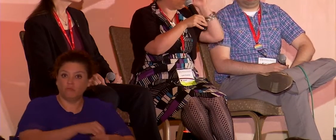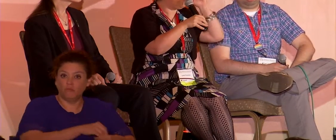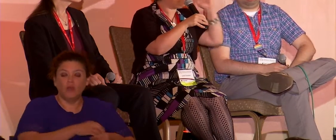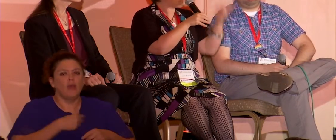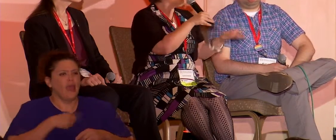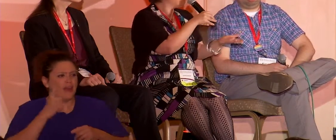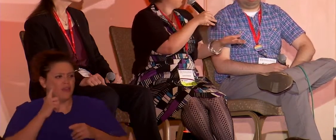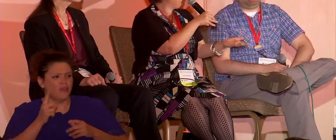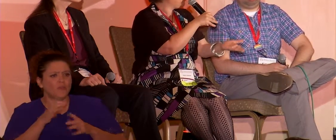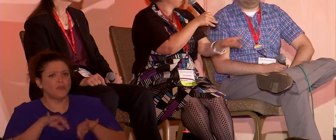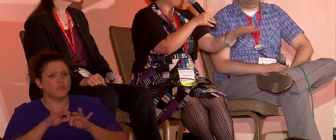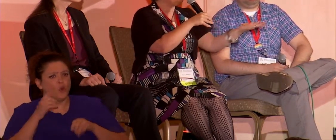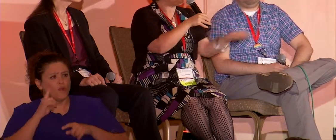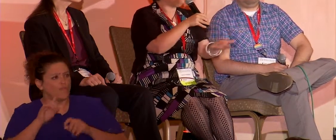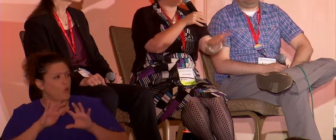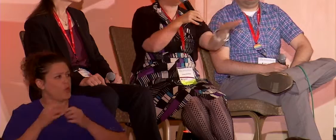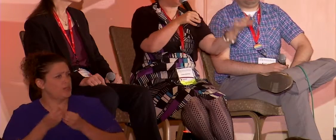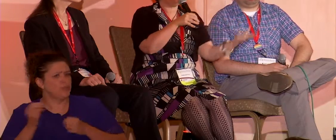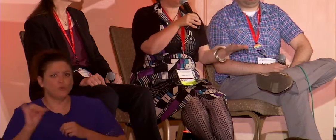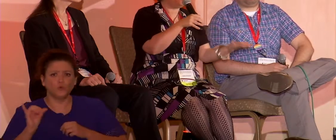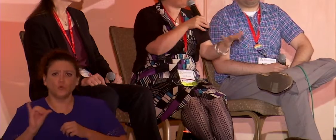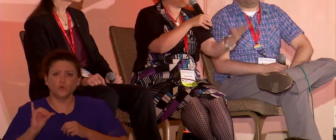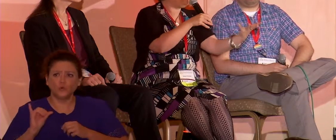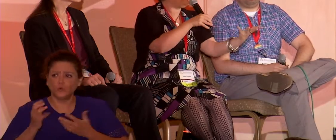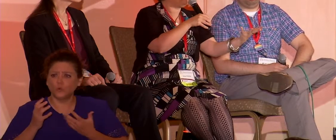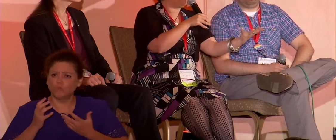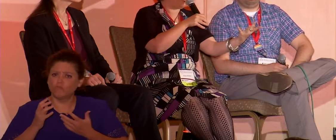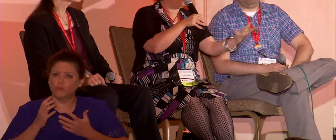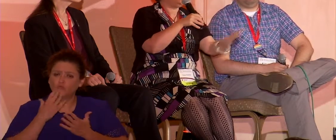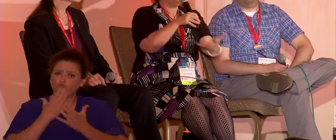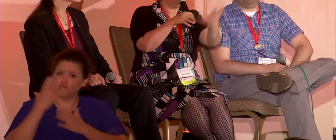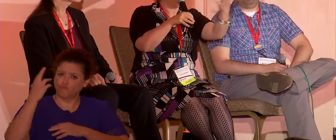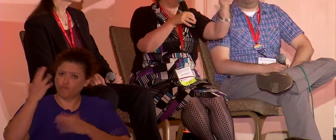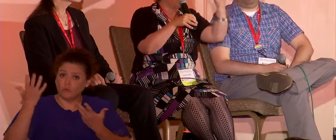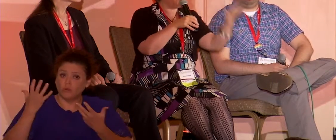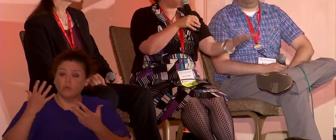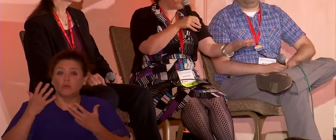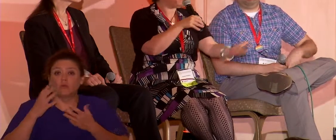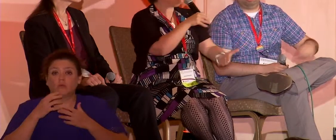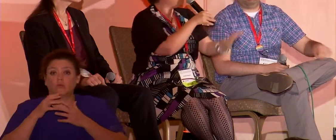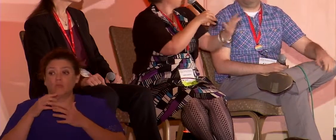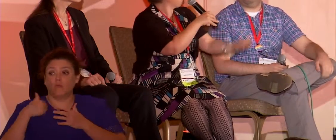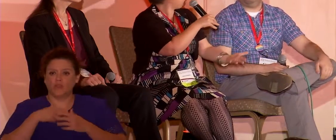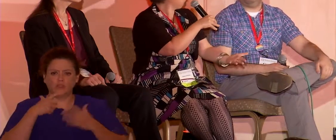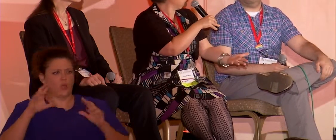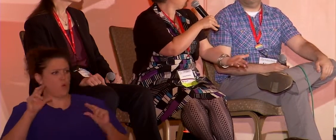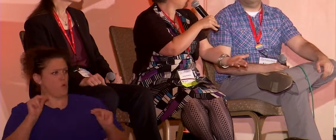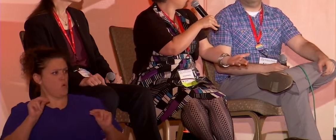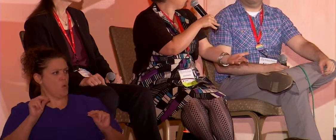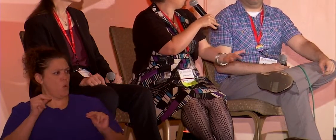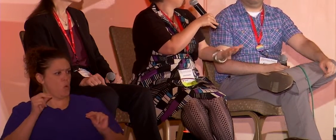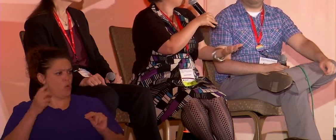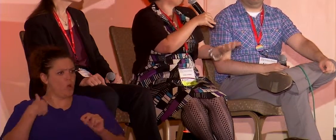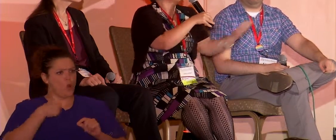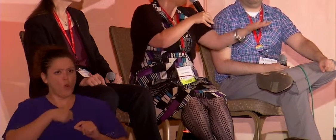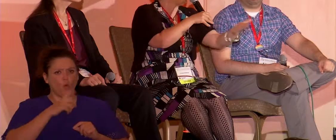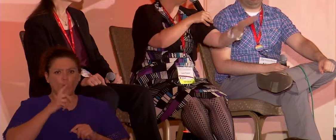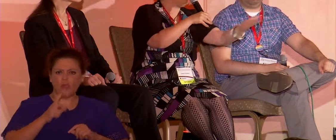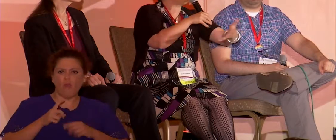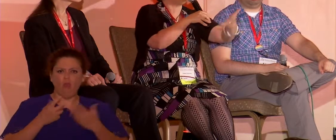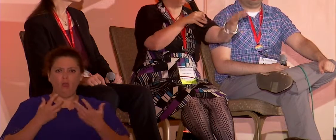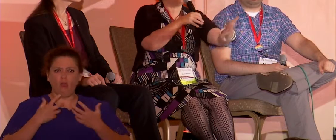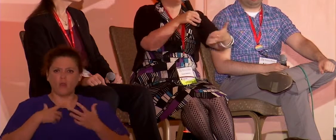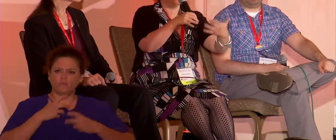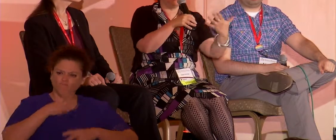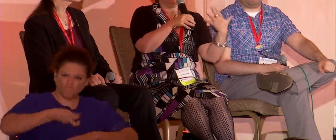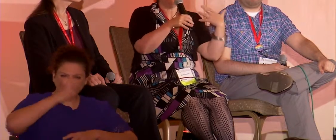for organizations. I think it's valid for American Atheists, for instance, to say, no, we're the badasses. We're the hardliners. You know, it's like, sure, we can work